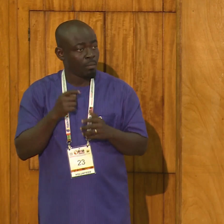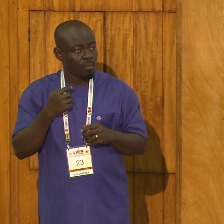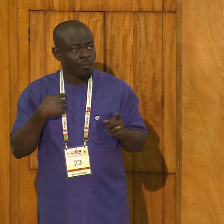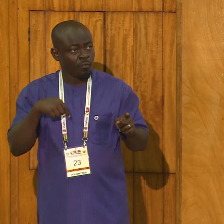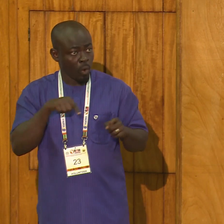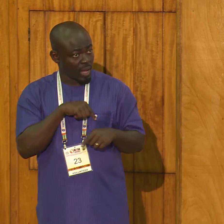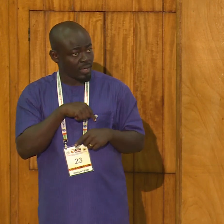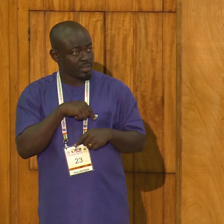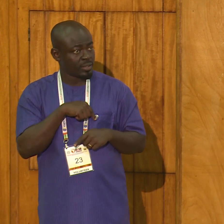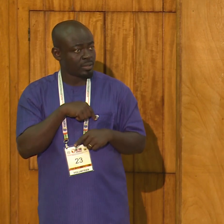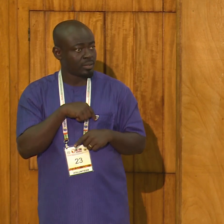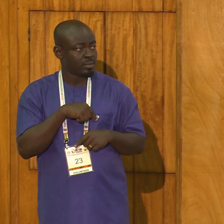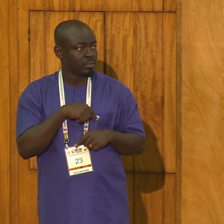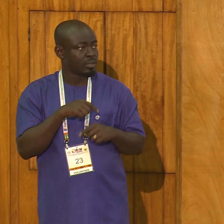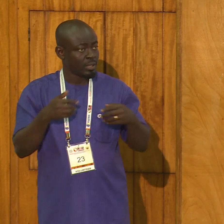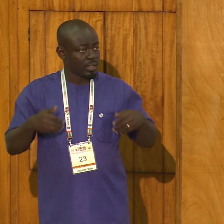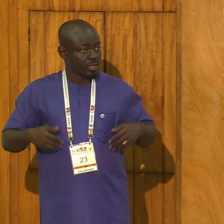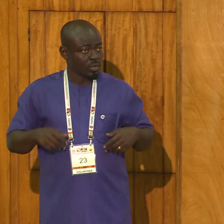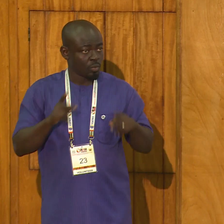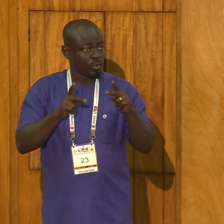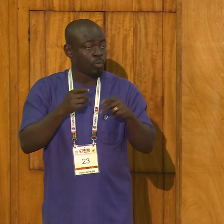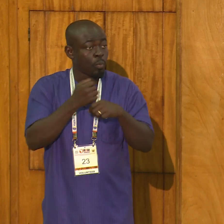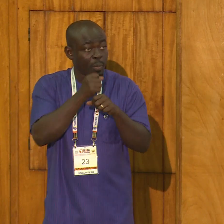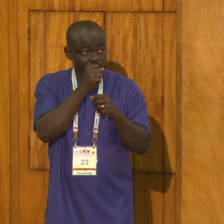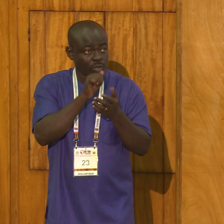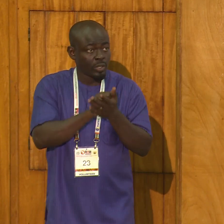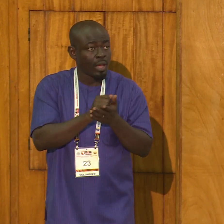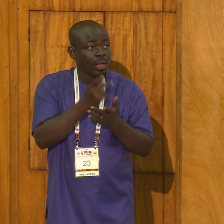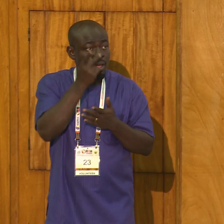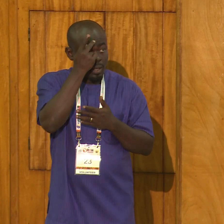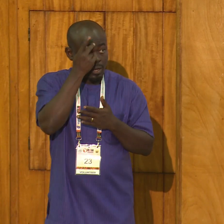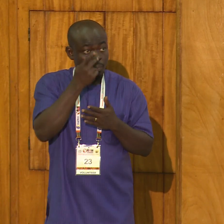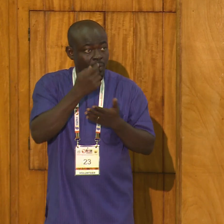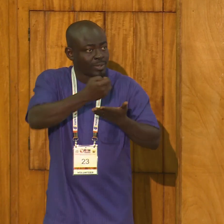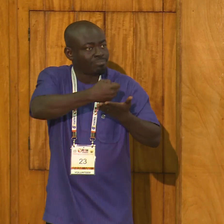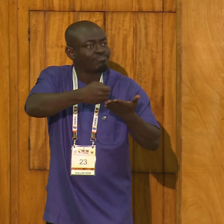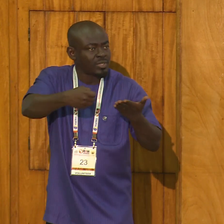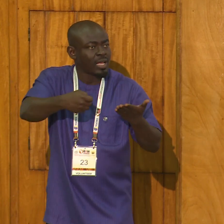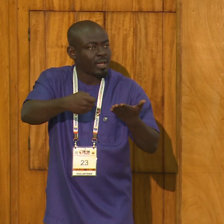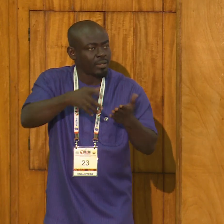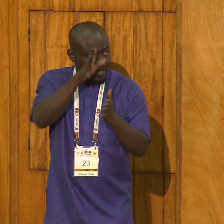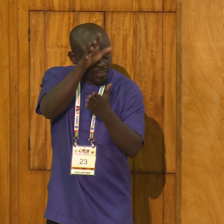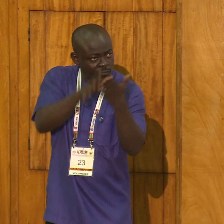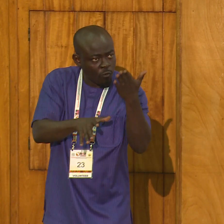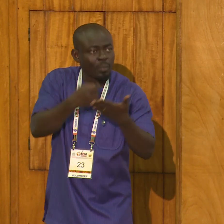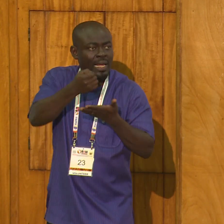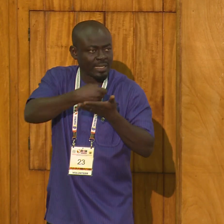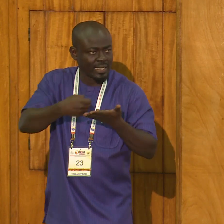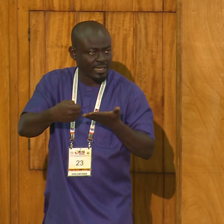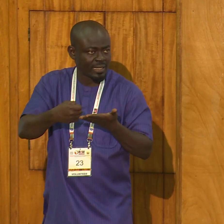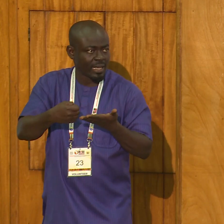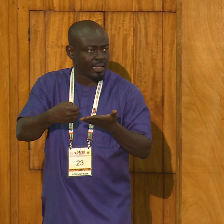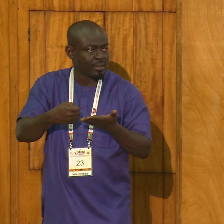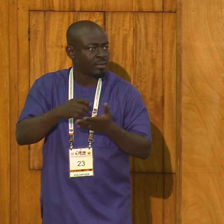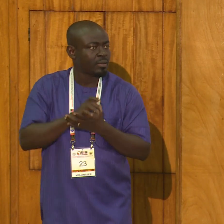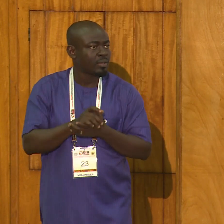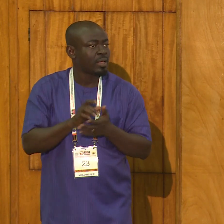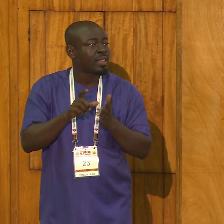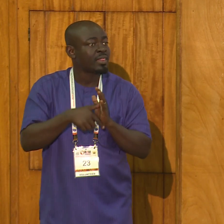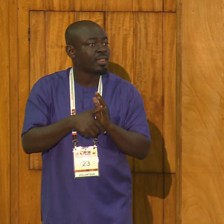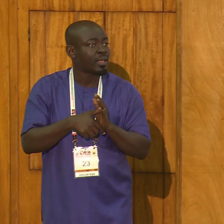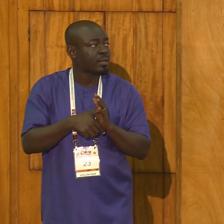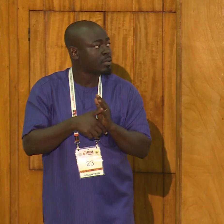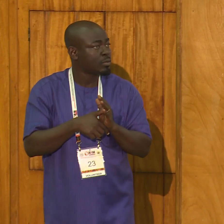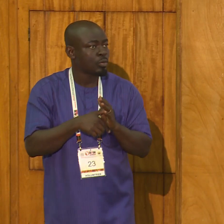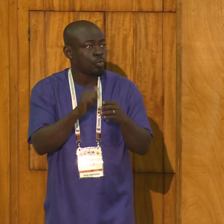us, like the younger ones, we make sure that the parents sign. There's a consent form that they sign, and we also take the parents